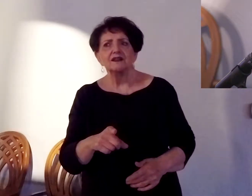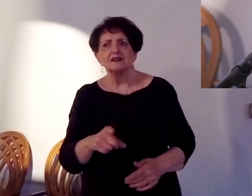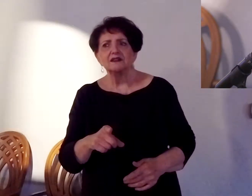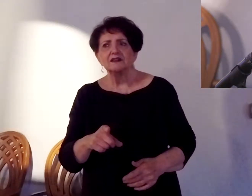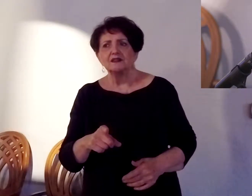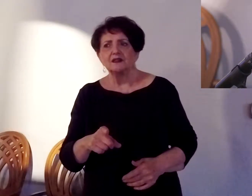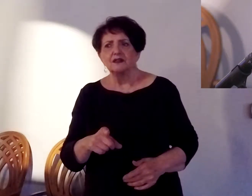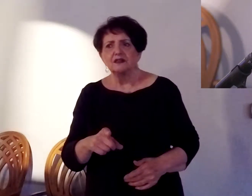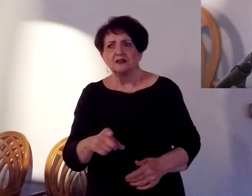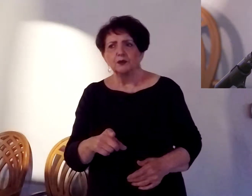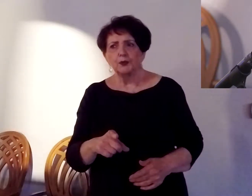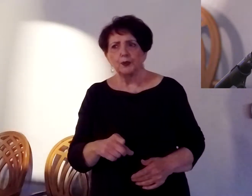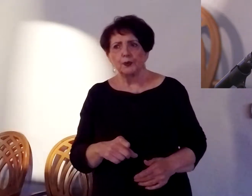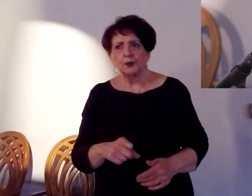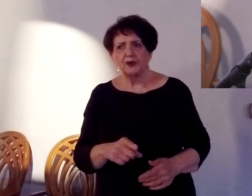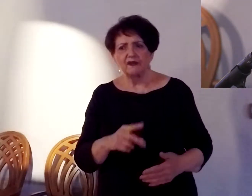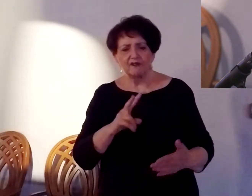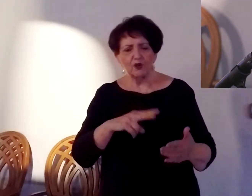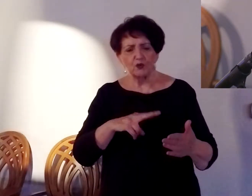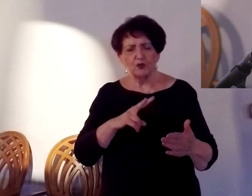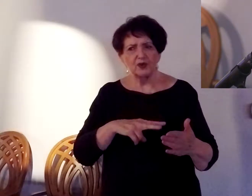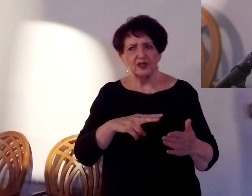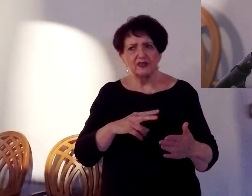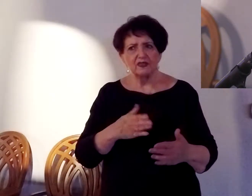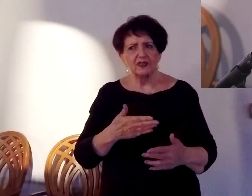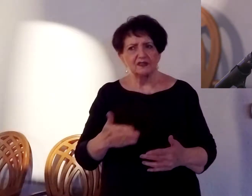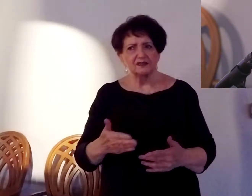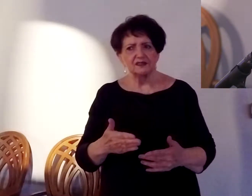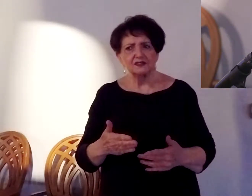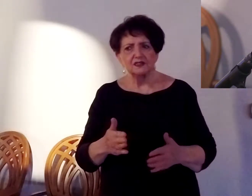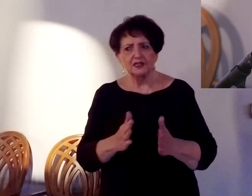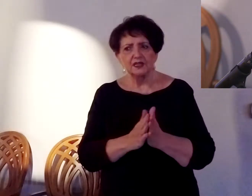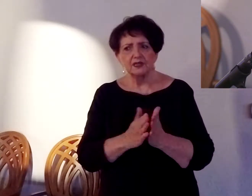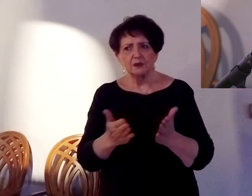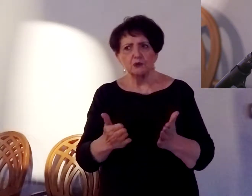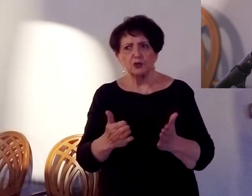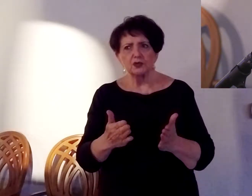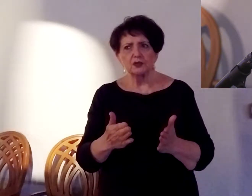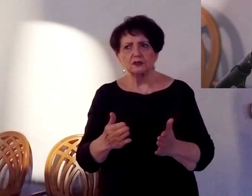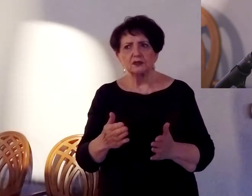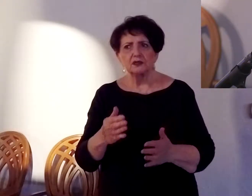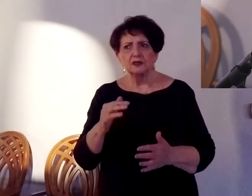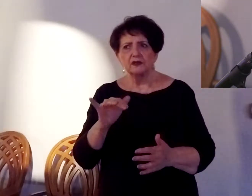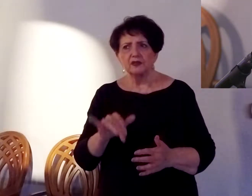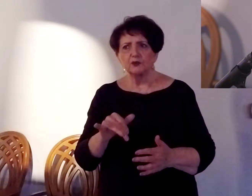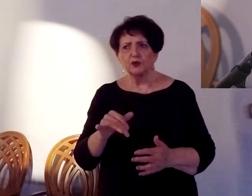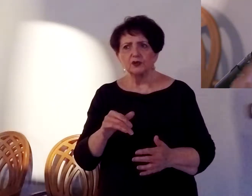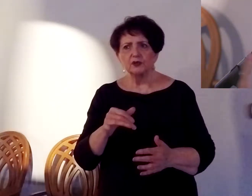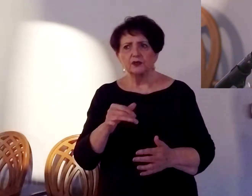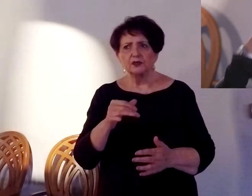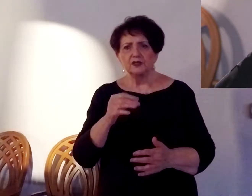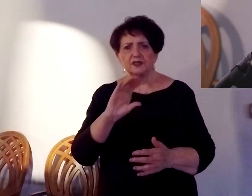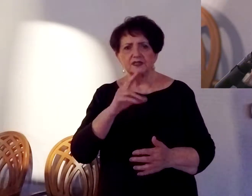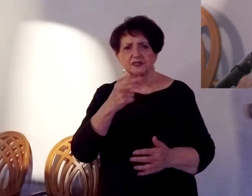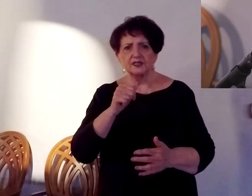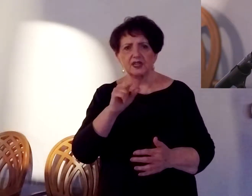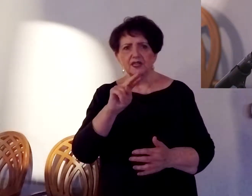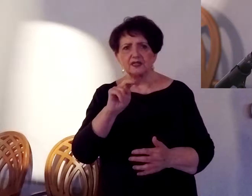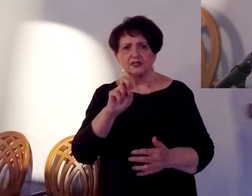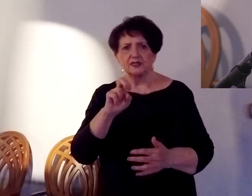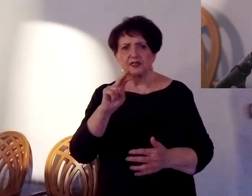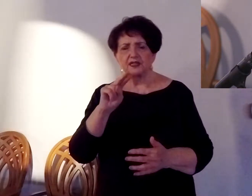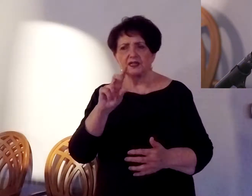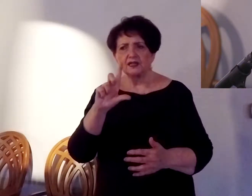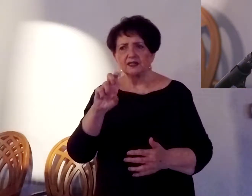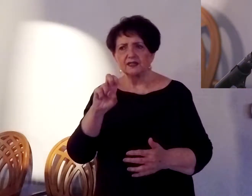ever, and when I read things that are in theory that are channeled or whatever by Jesus, some of the books that we've